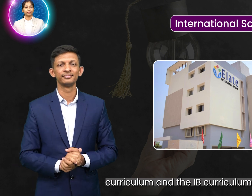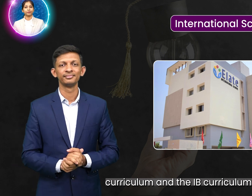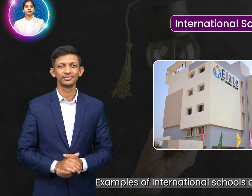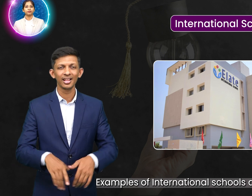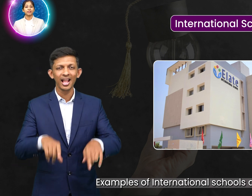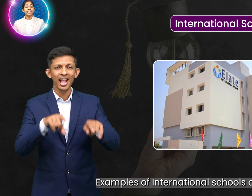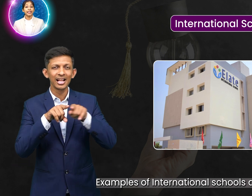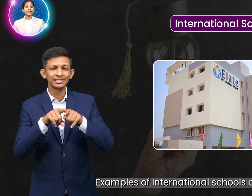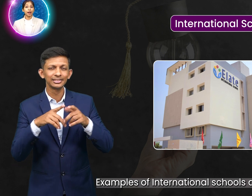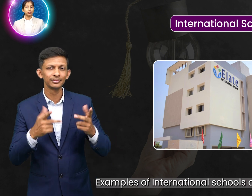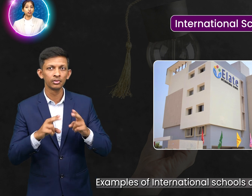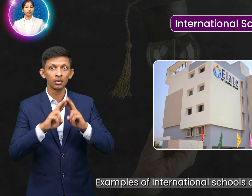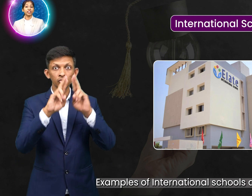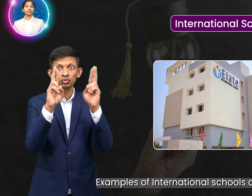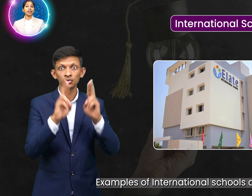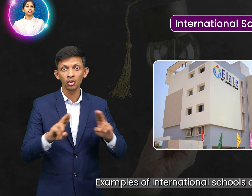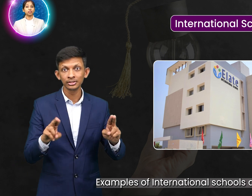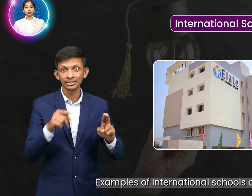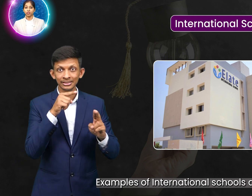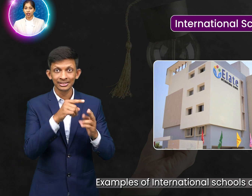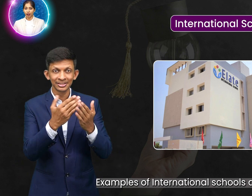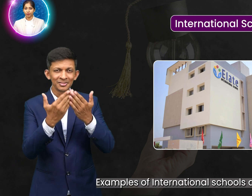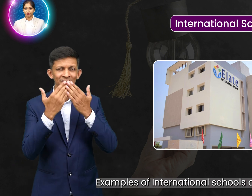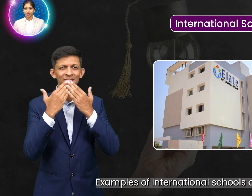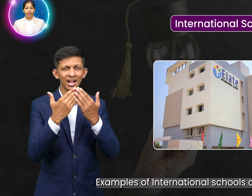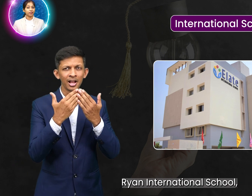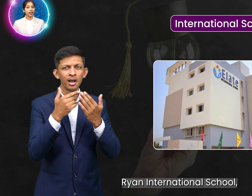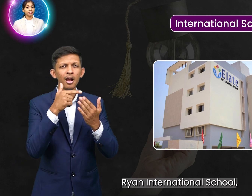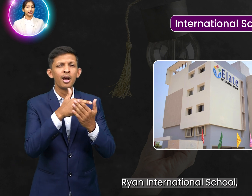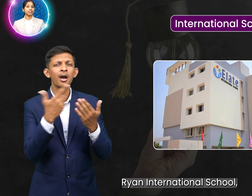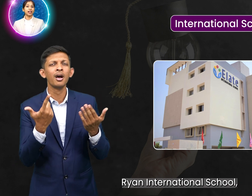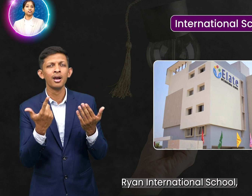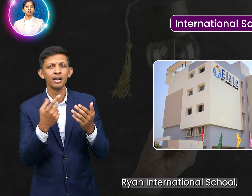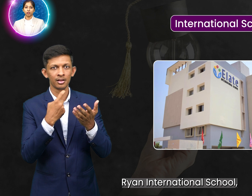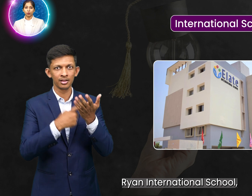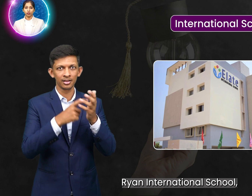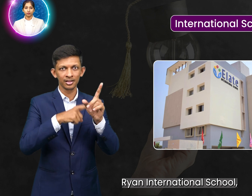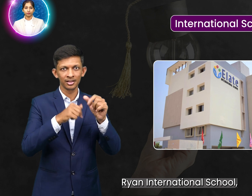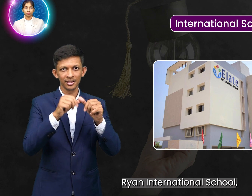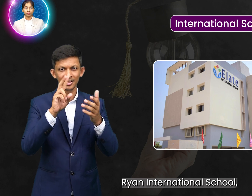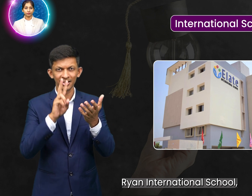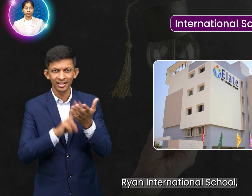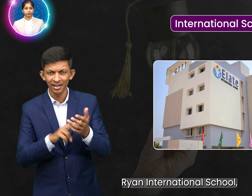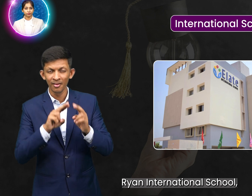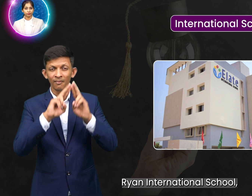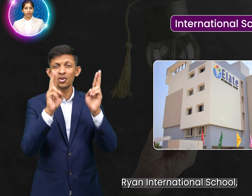curriculum. Examples of international schools are Ryan International School,